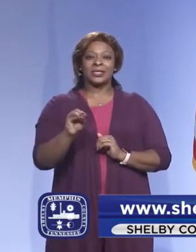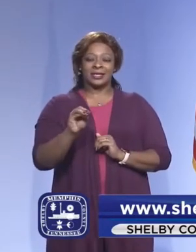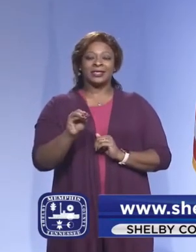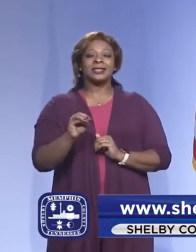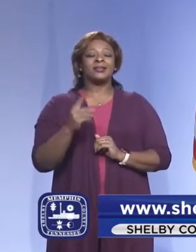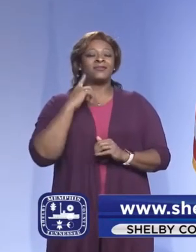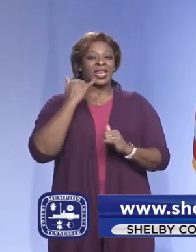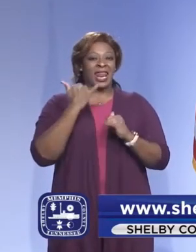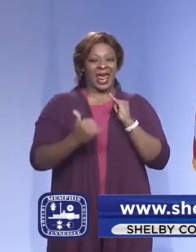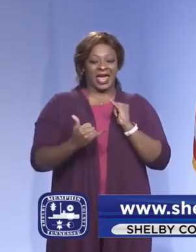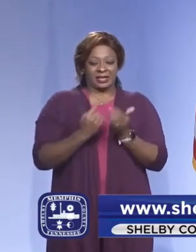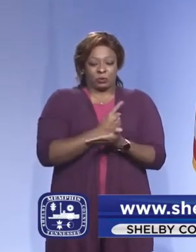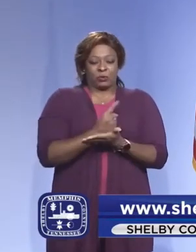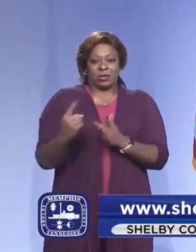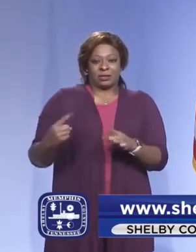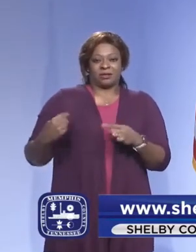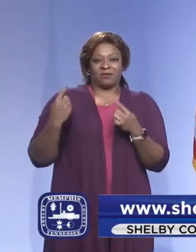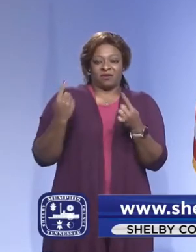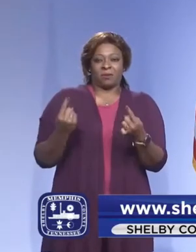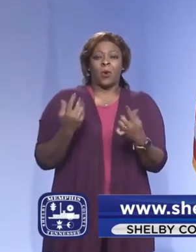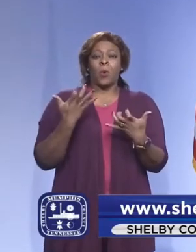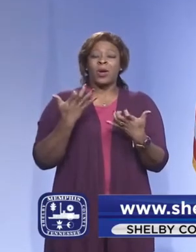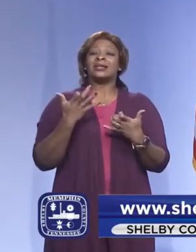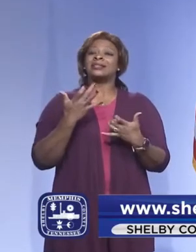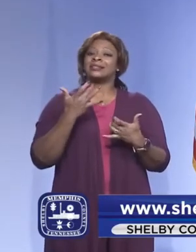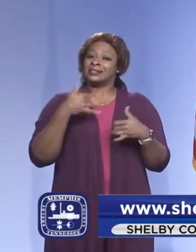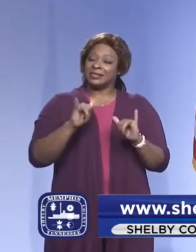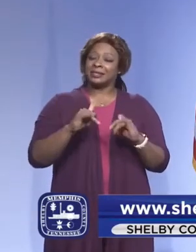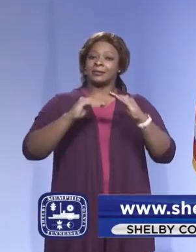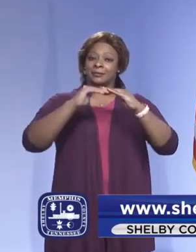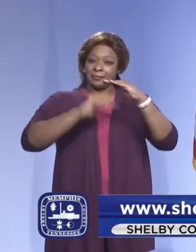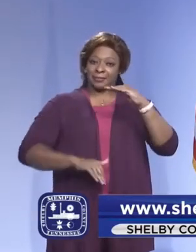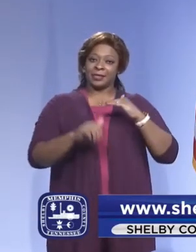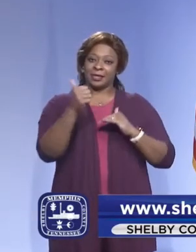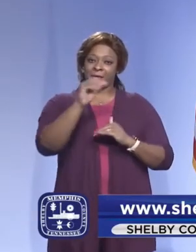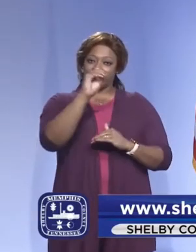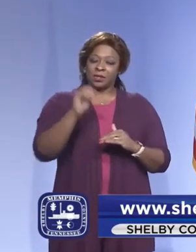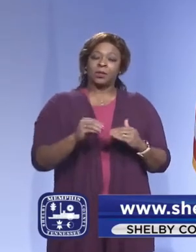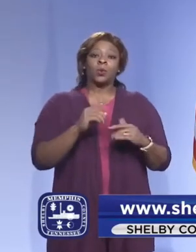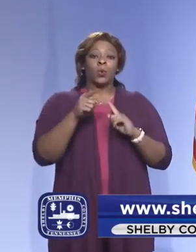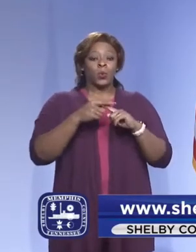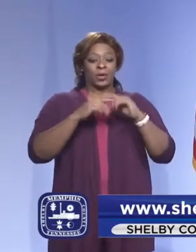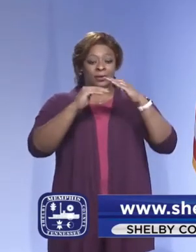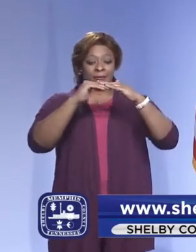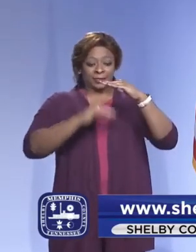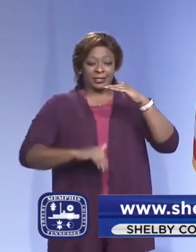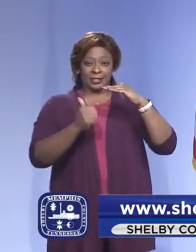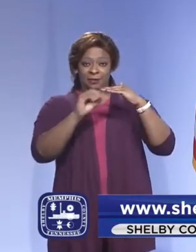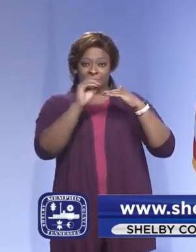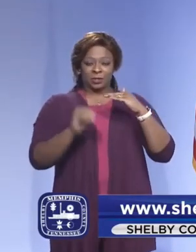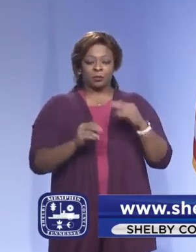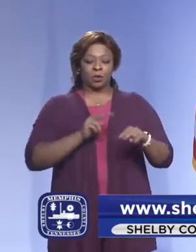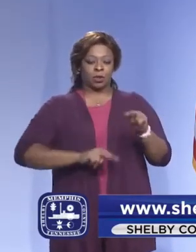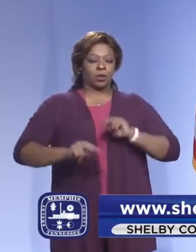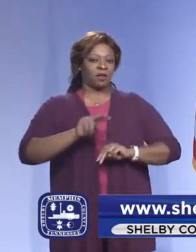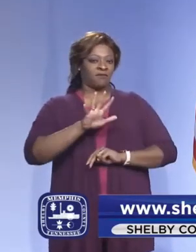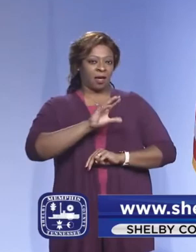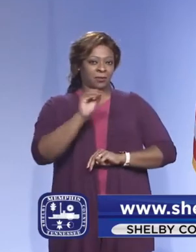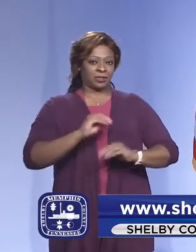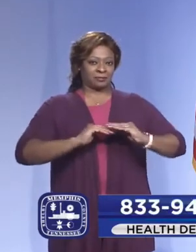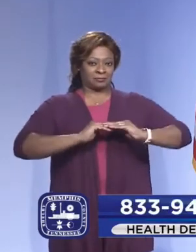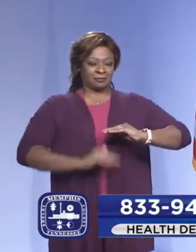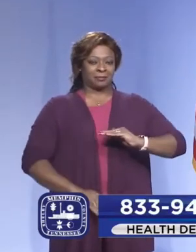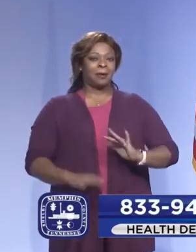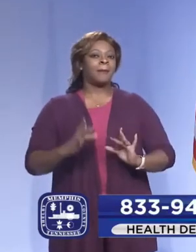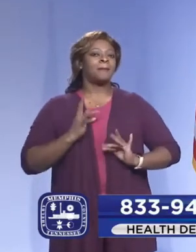13.5% for the past week. We want to get that to well below 10%, and once we get to 10%, we want to look at a 5%